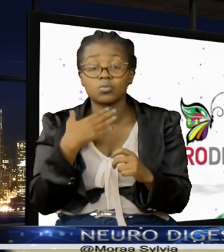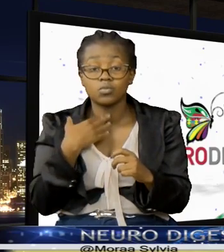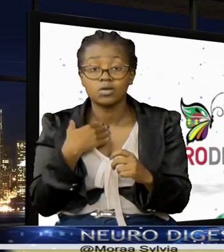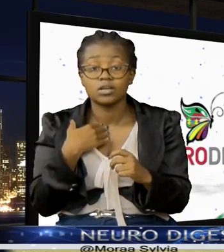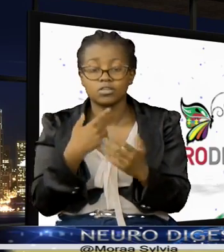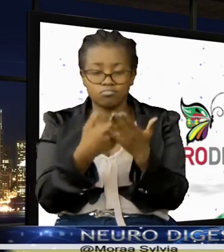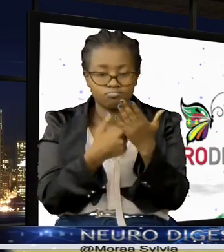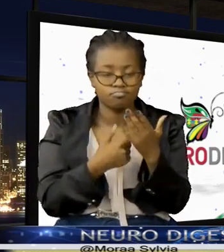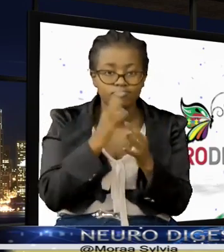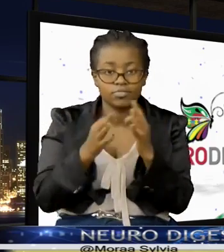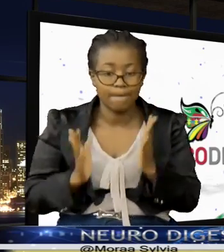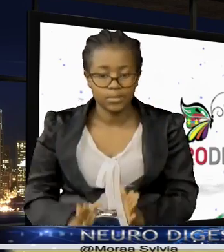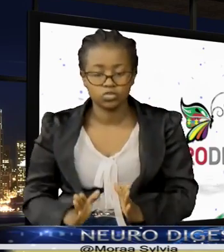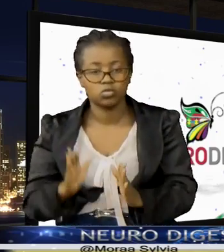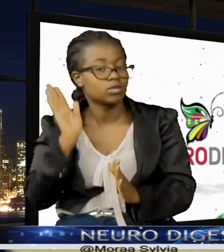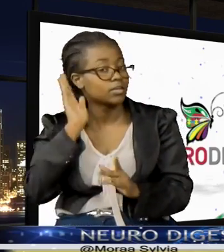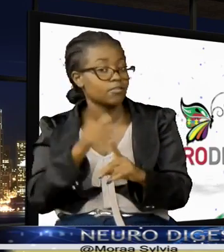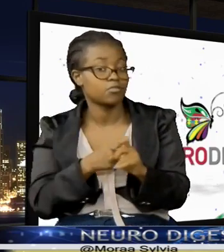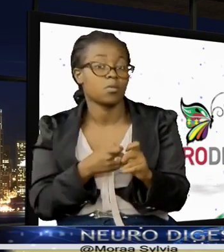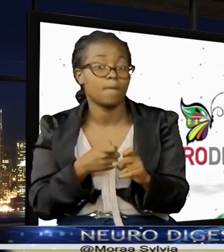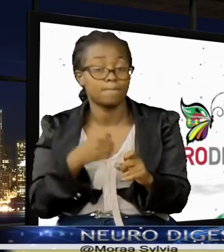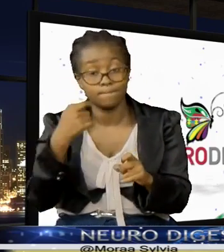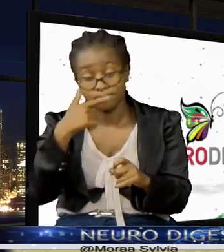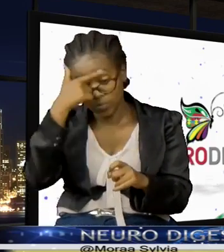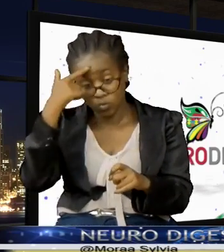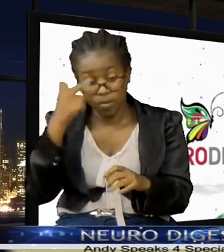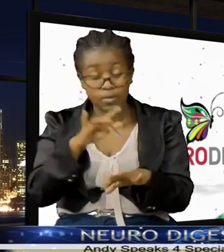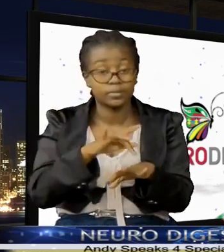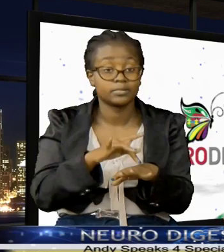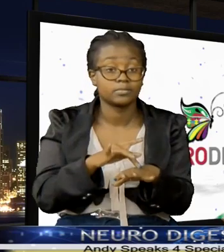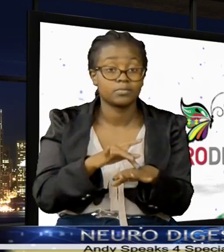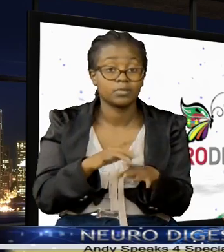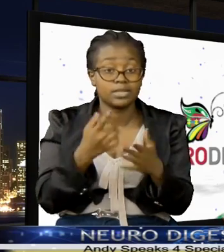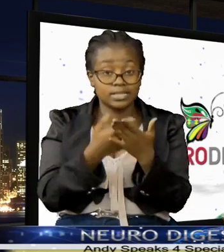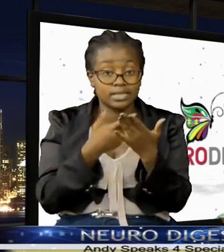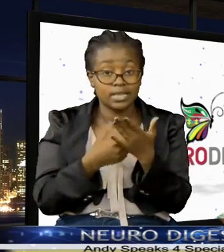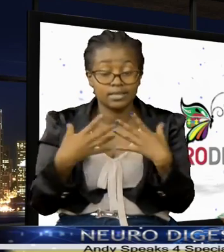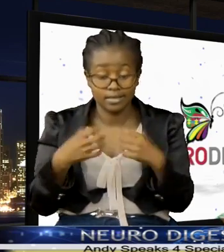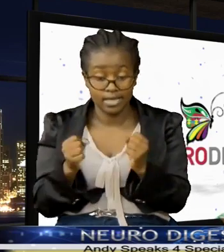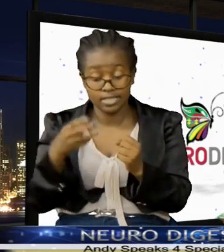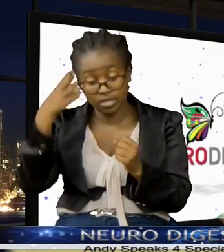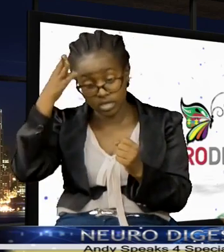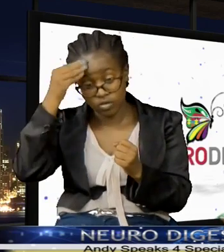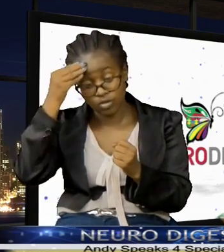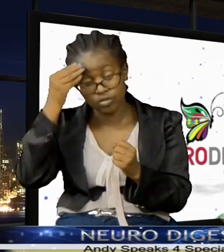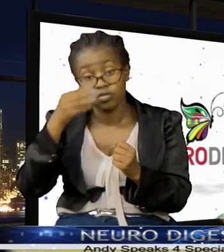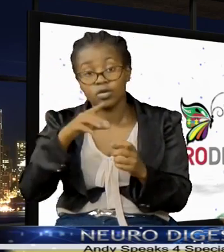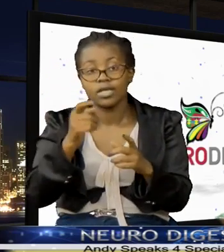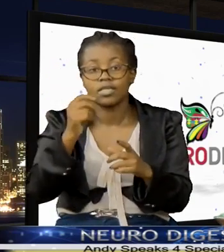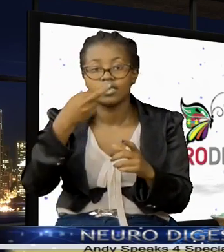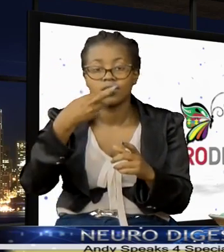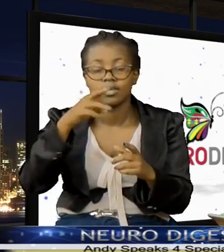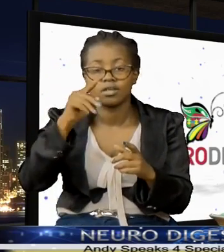us know. If there's a person you'd like to hear from, because we're going to be touching on areas: health, education,